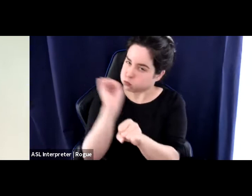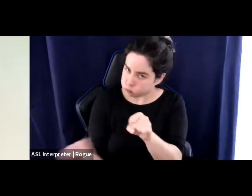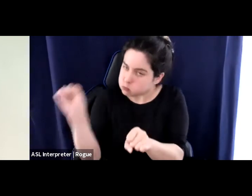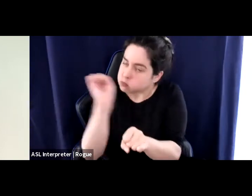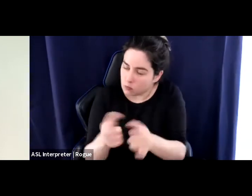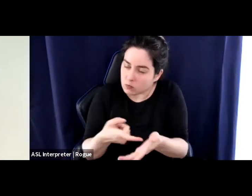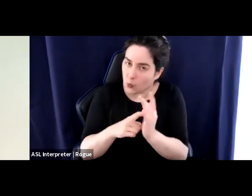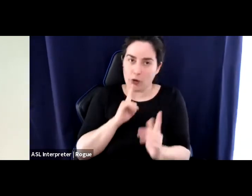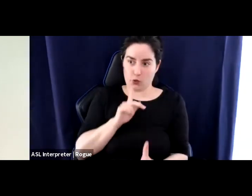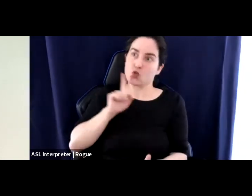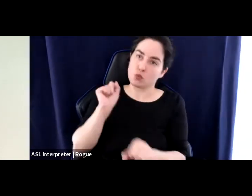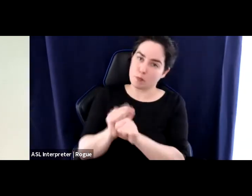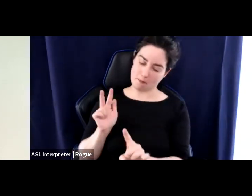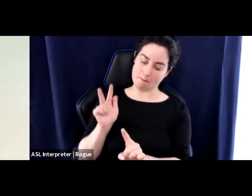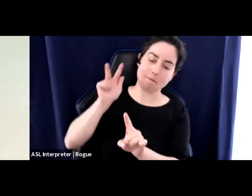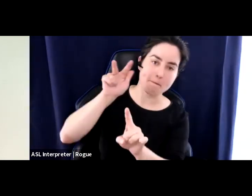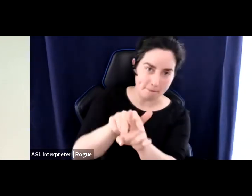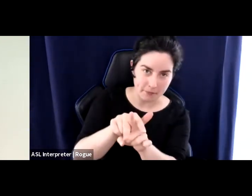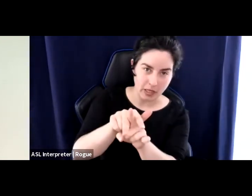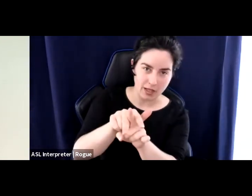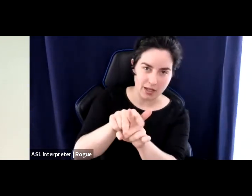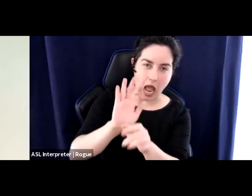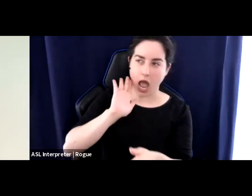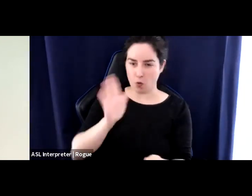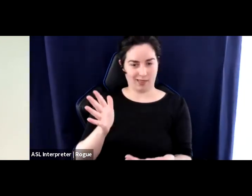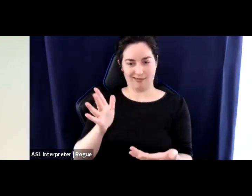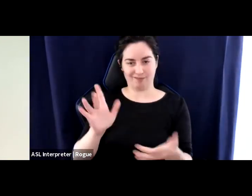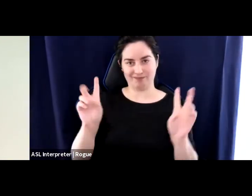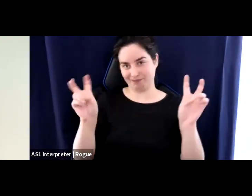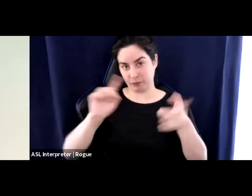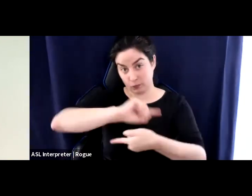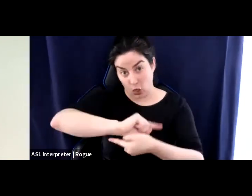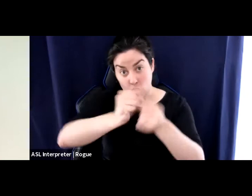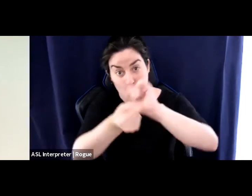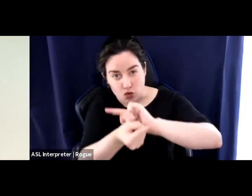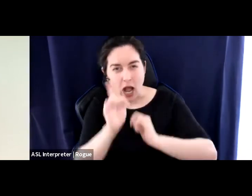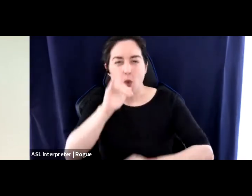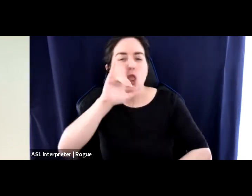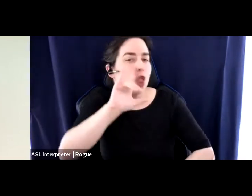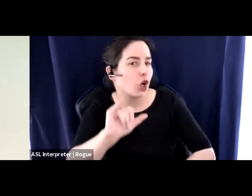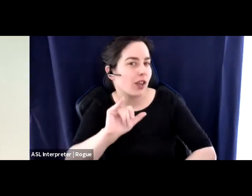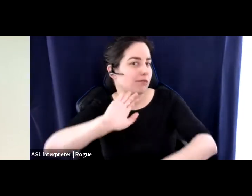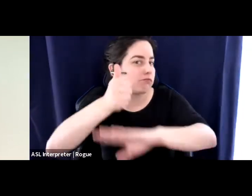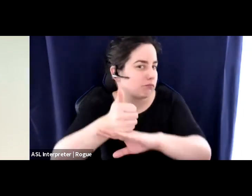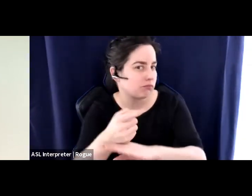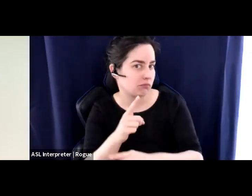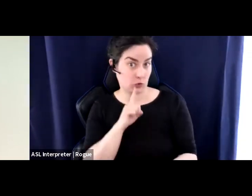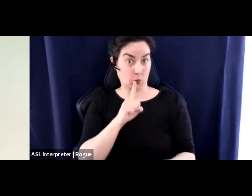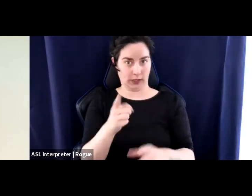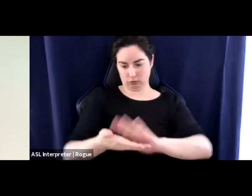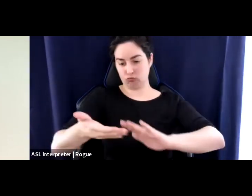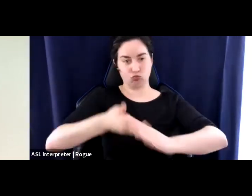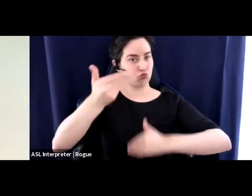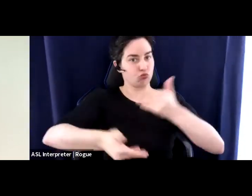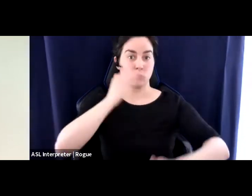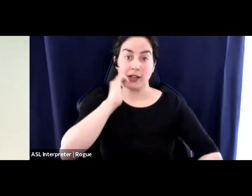principle and figure out how it's going to translate into real world application. But I think the explicit